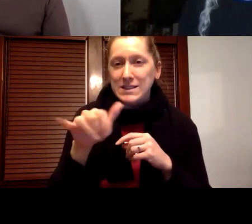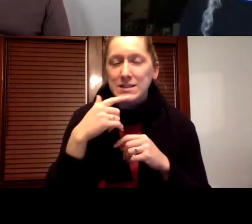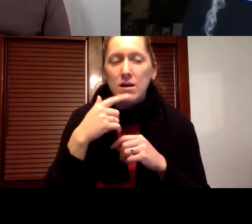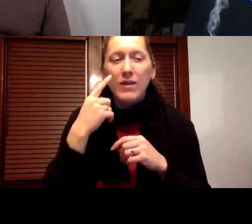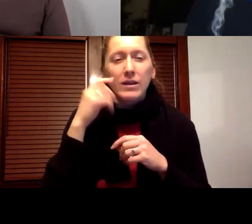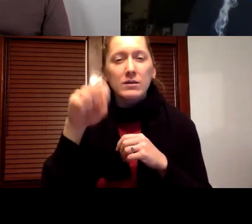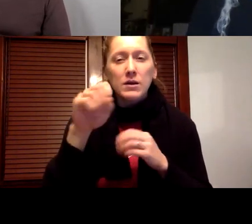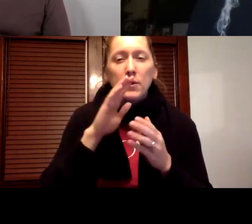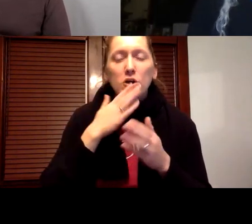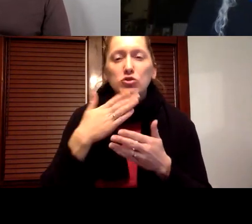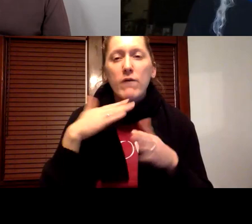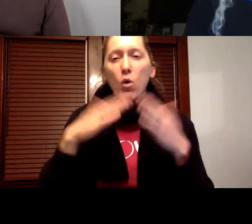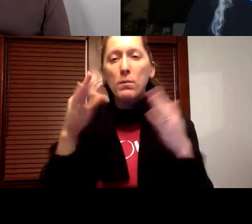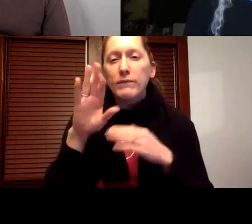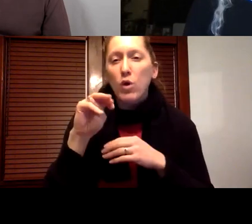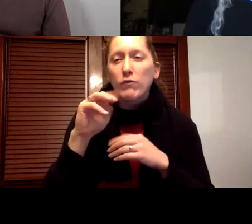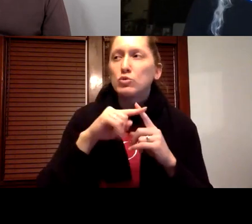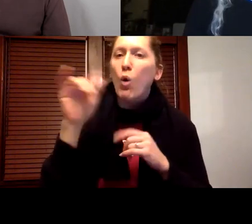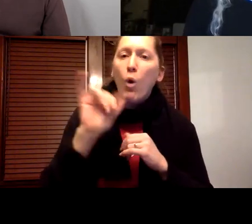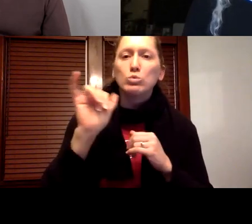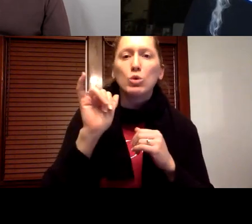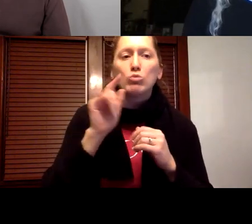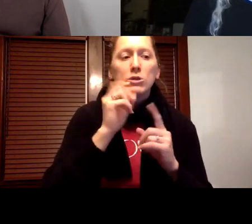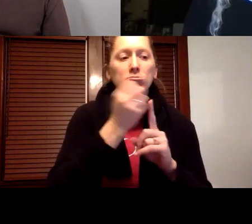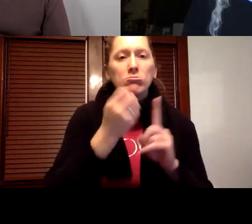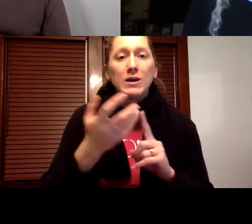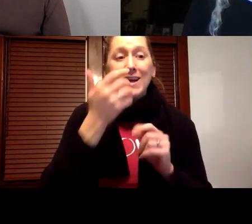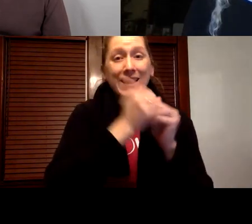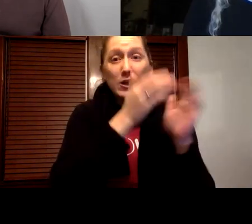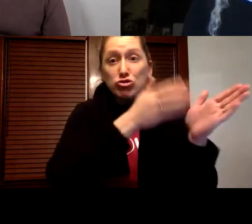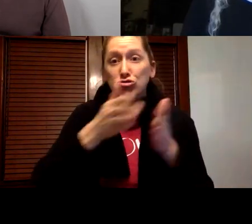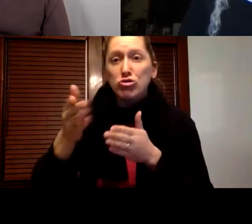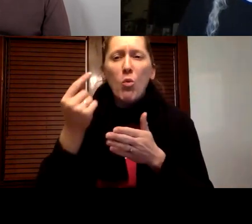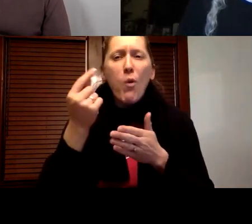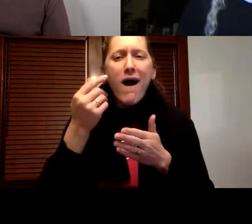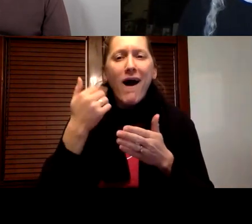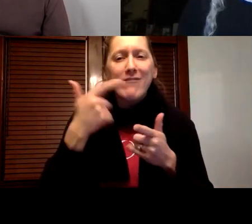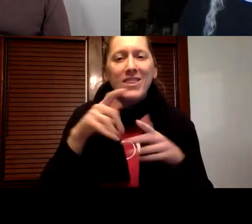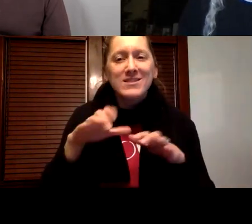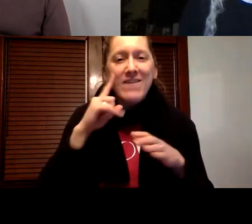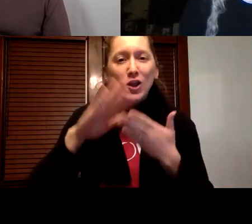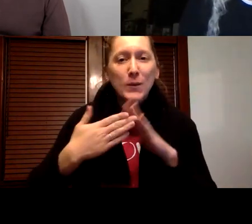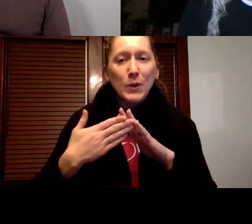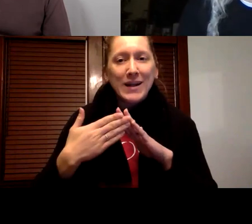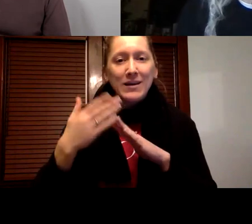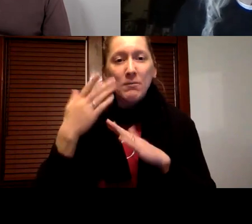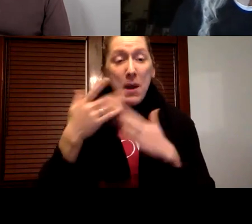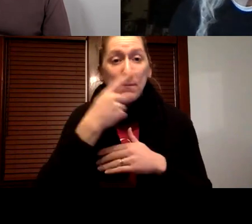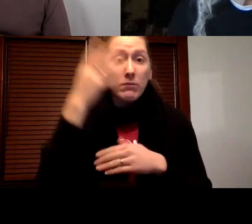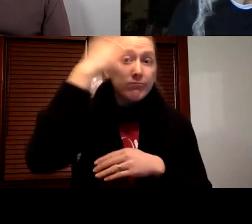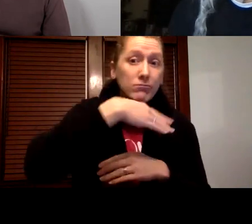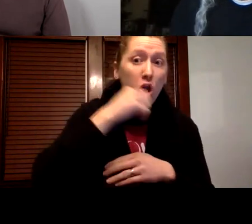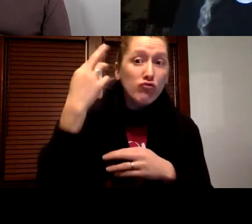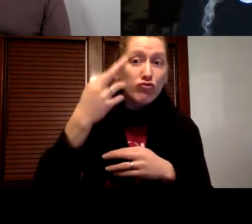Hi, I was thinking about what Betsy just said, and I think it would be an open forum, would be a good idea that,